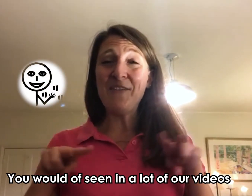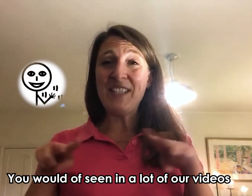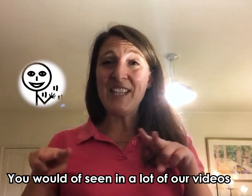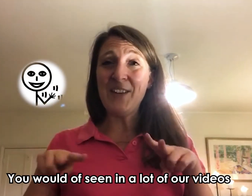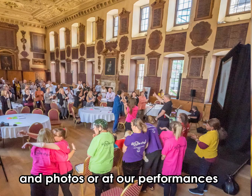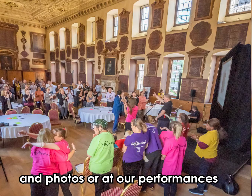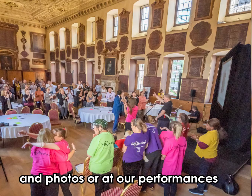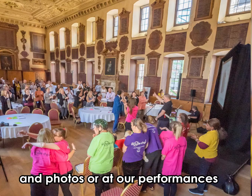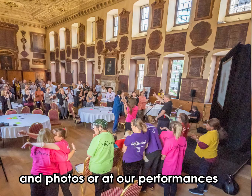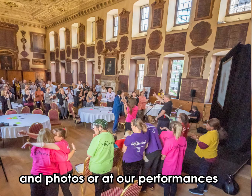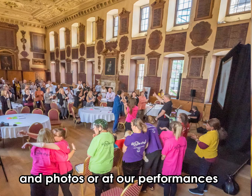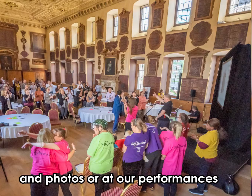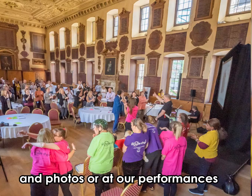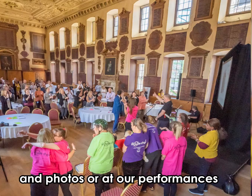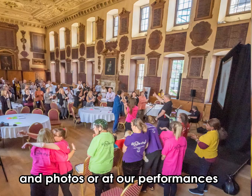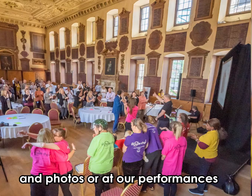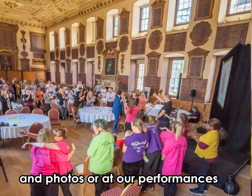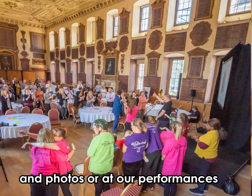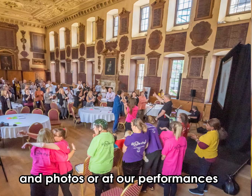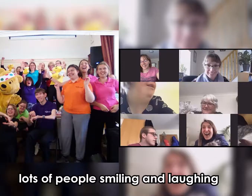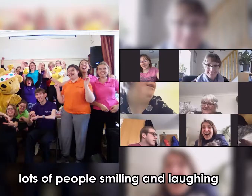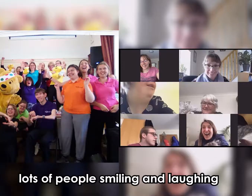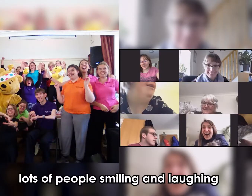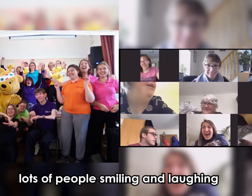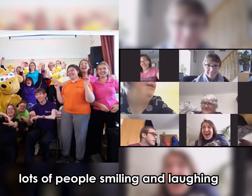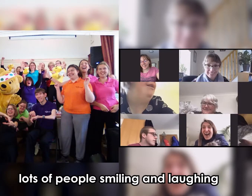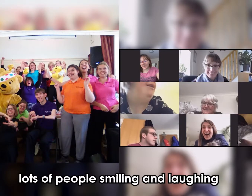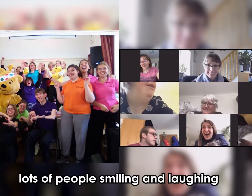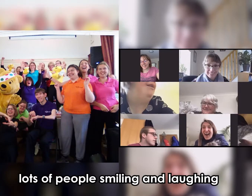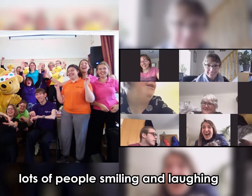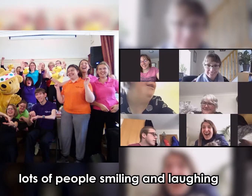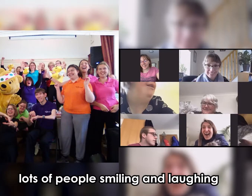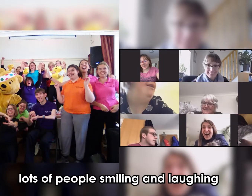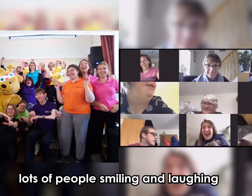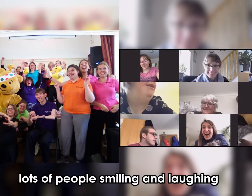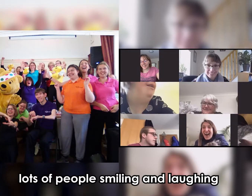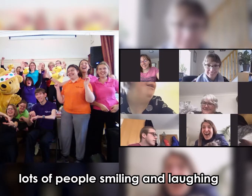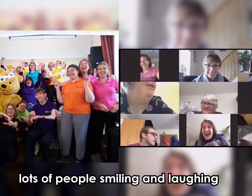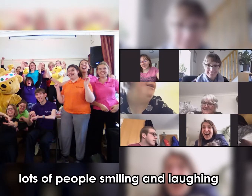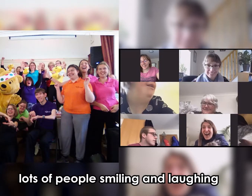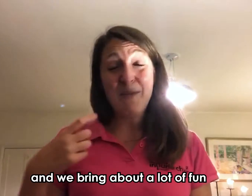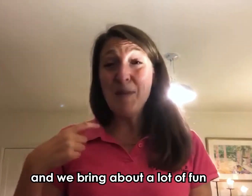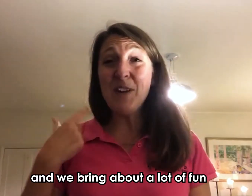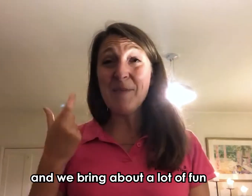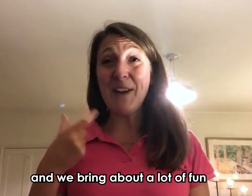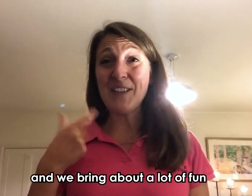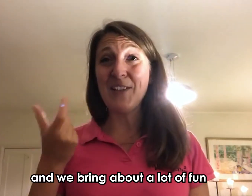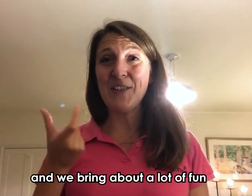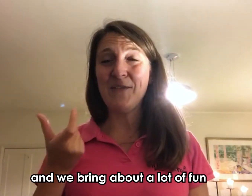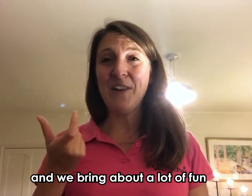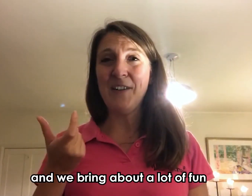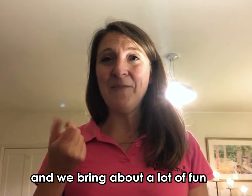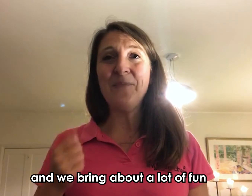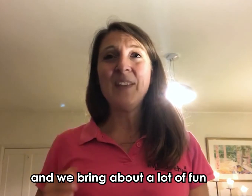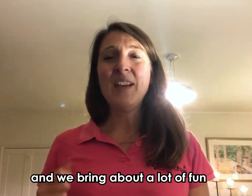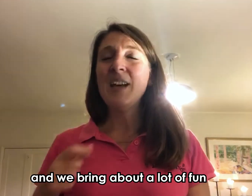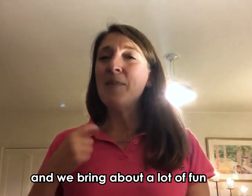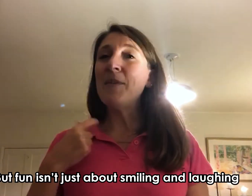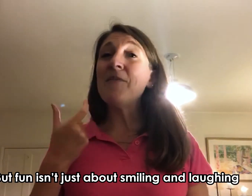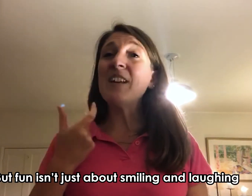videos and photos or at our performances lots of people smiling and laughing and we bring about a lot of fun. But fun